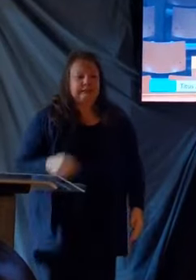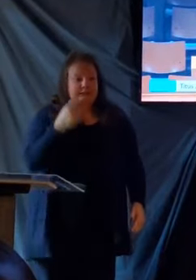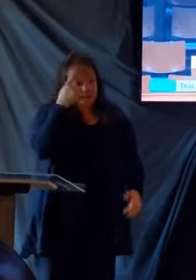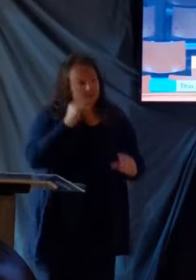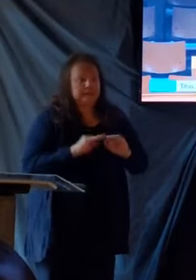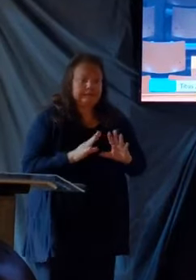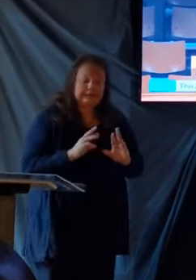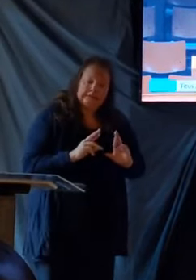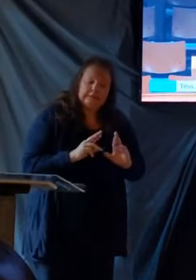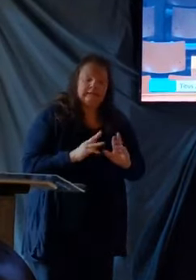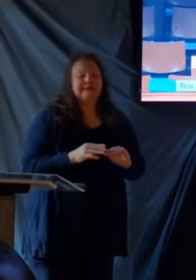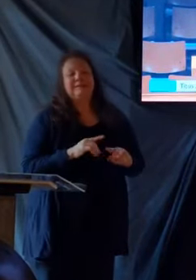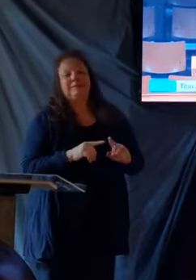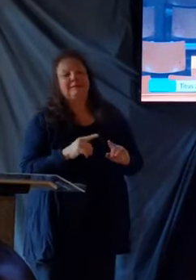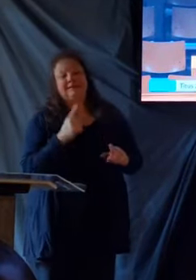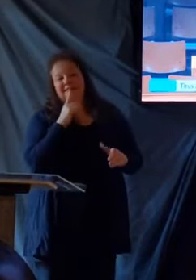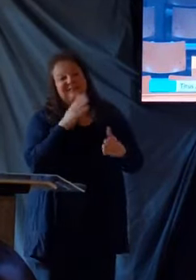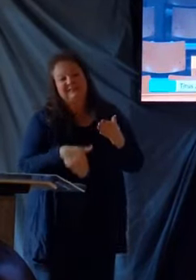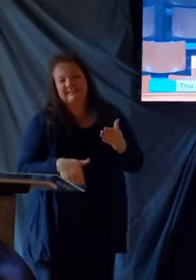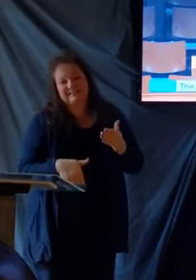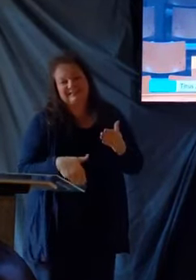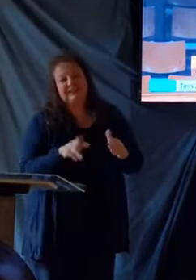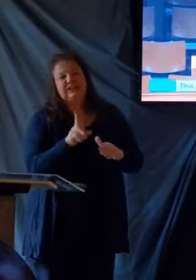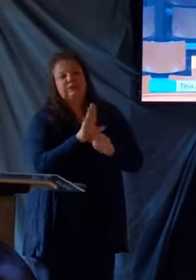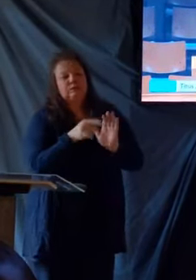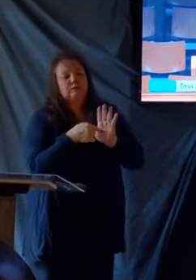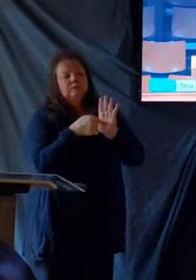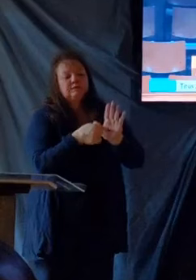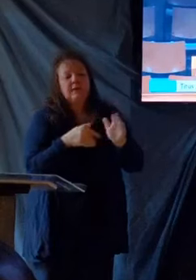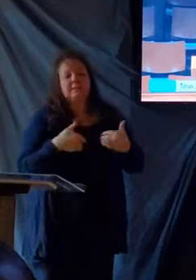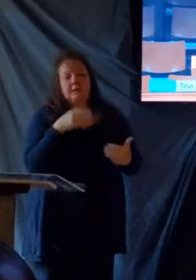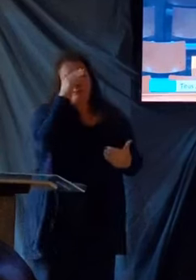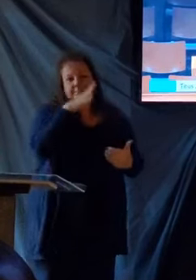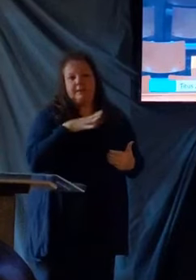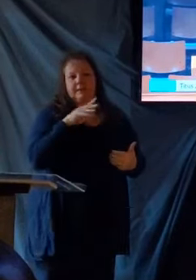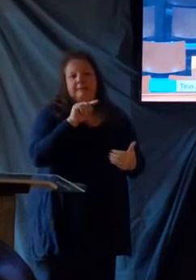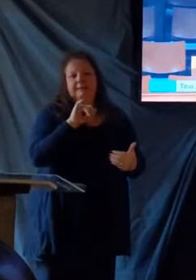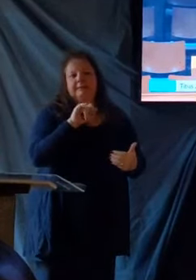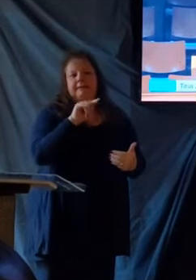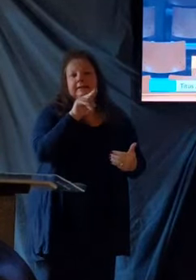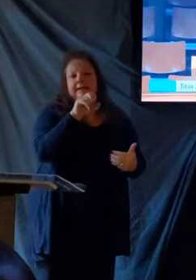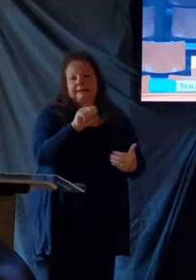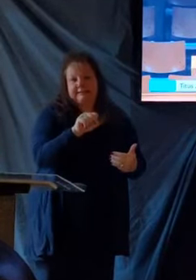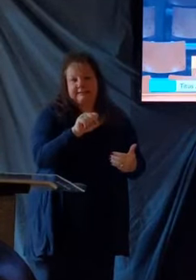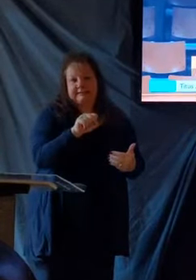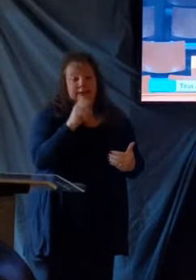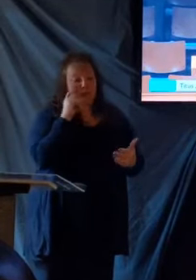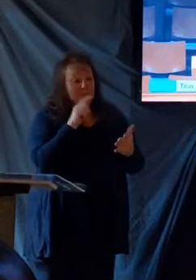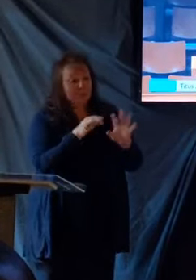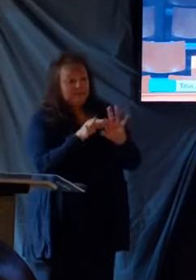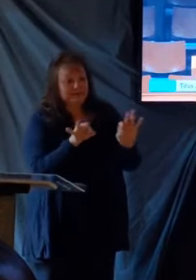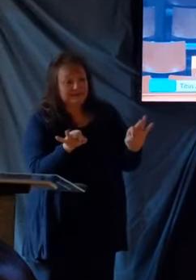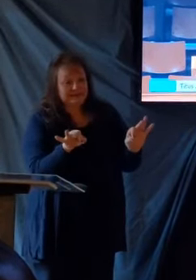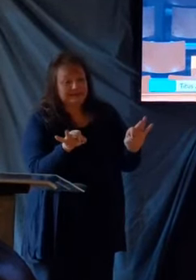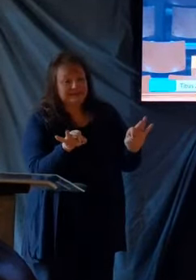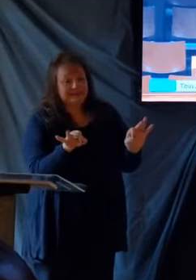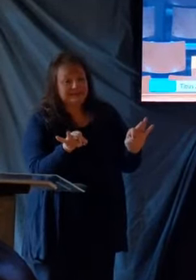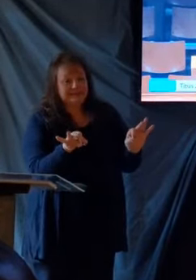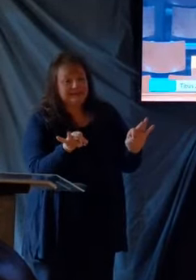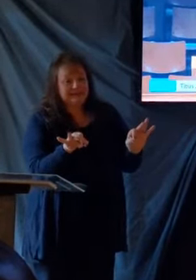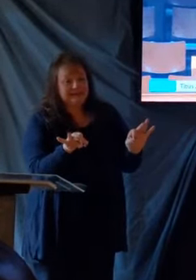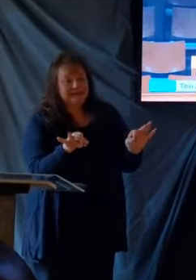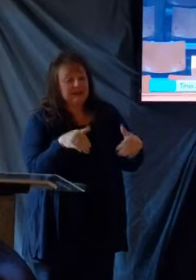sensible. But he's not done. He's going to use an example of a young man, and that's Titus. You note the sentence goes on. Then